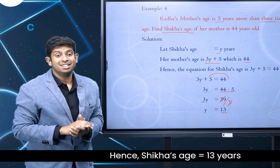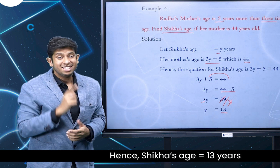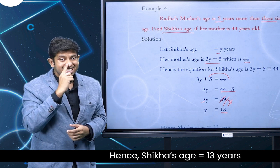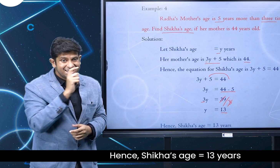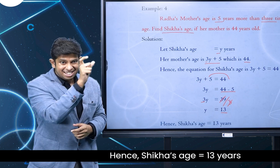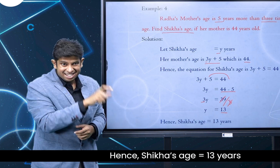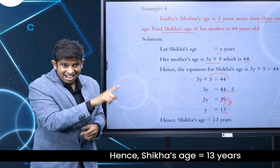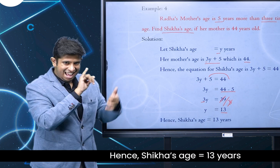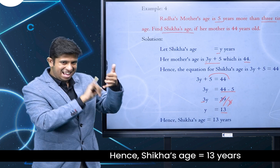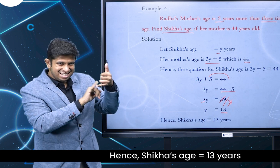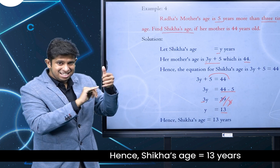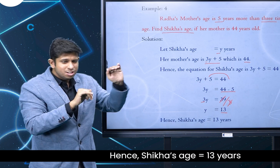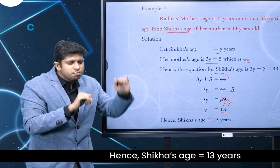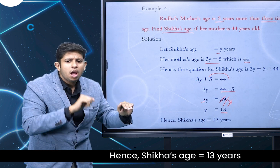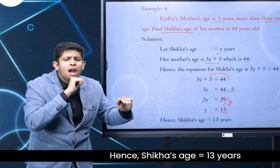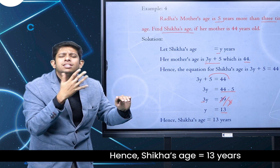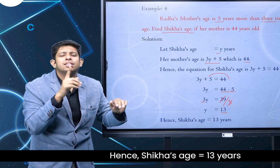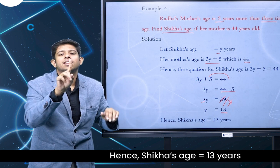Hence, Shika's age is equal to 13 years.